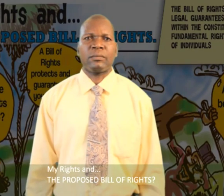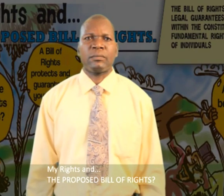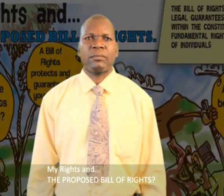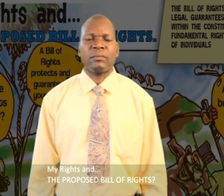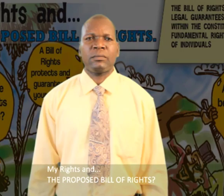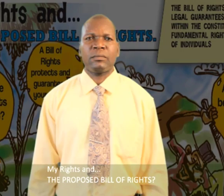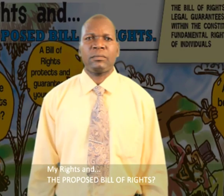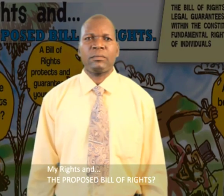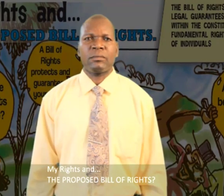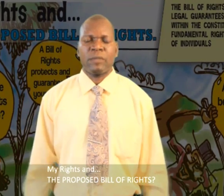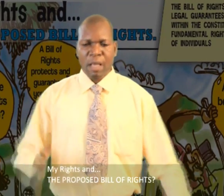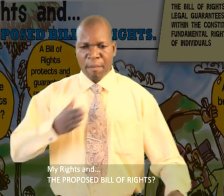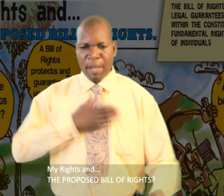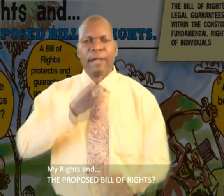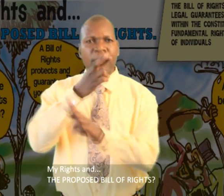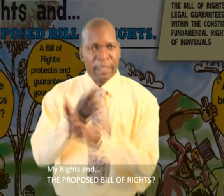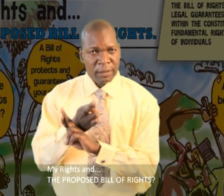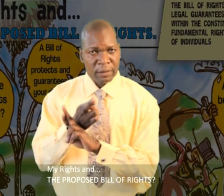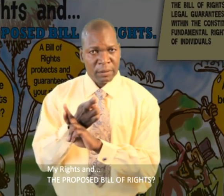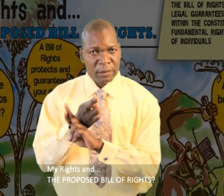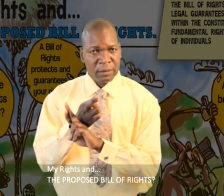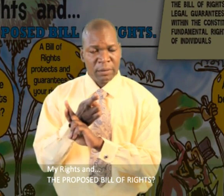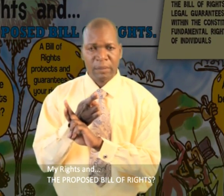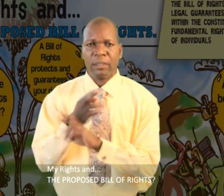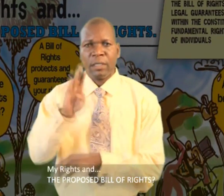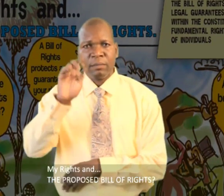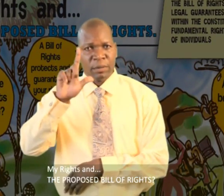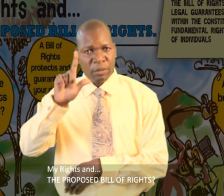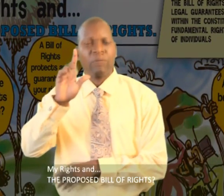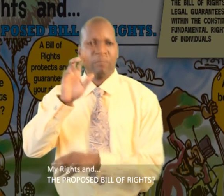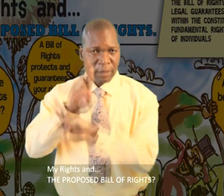My rights and the proposed Bill of Rights.